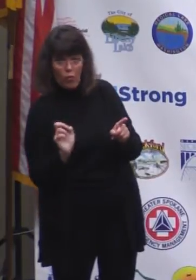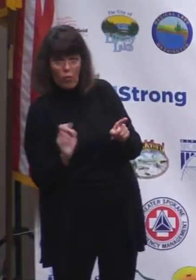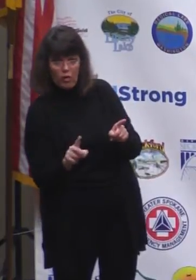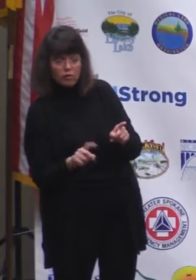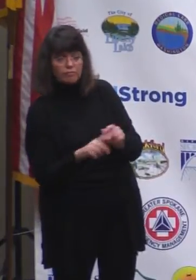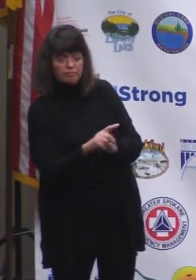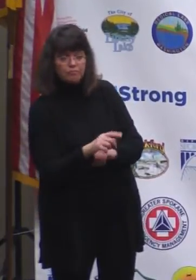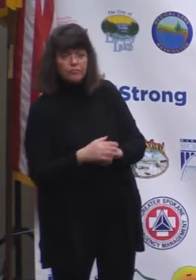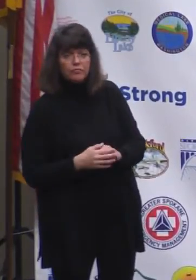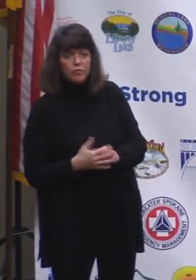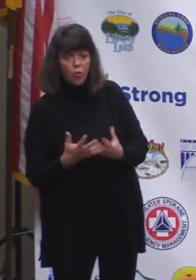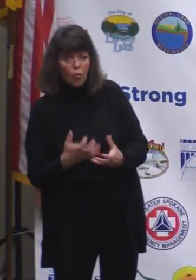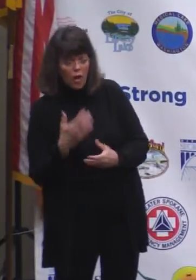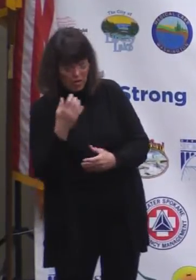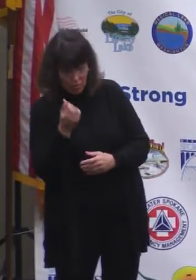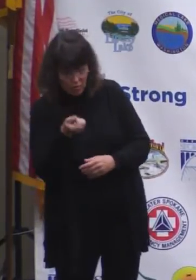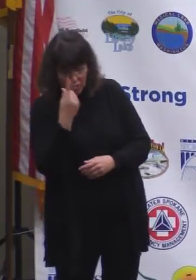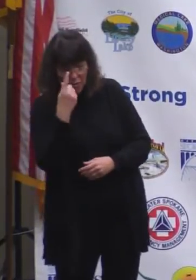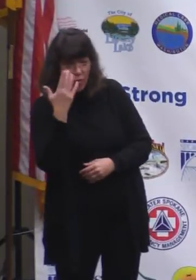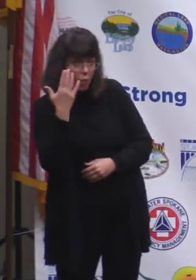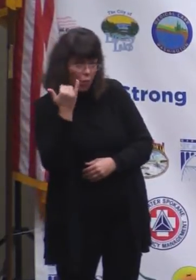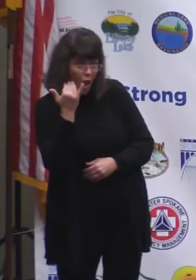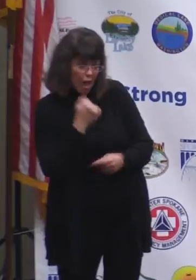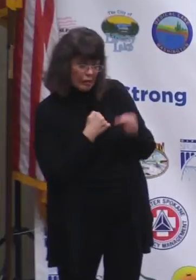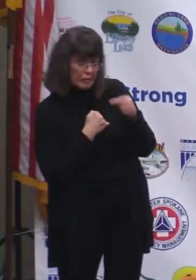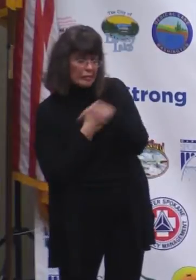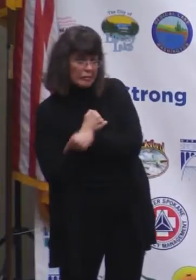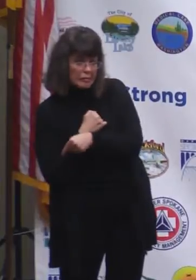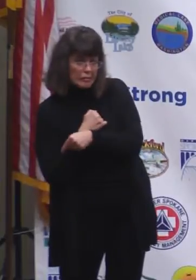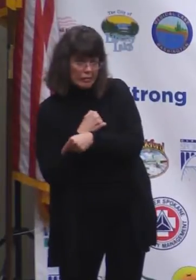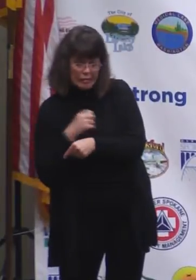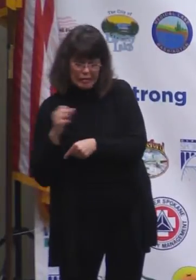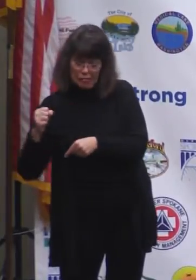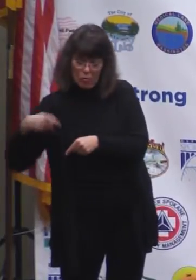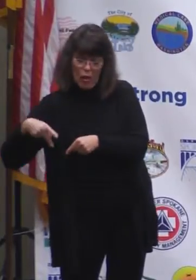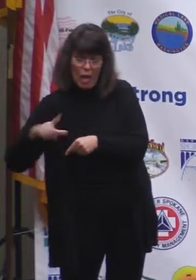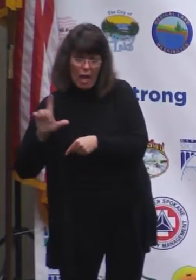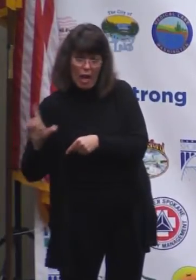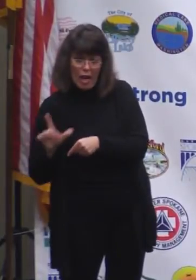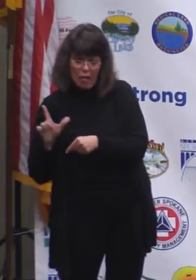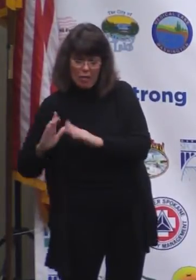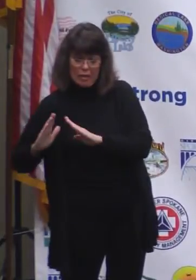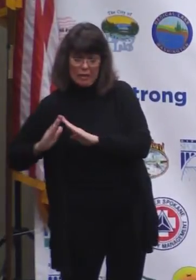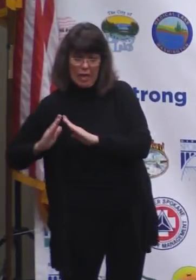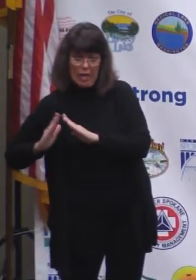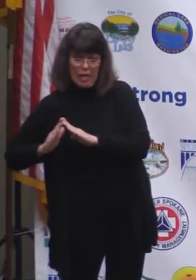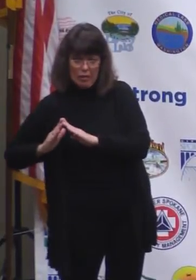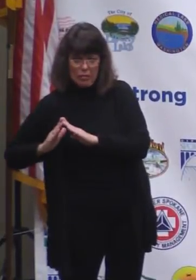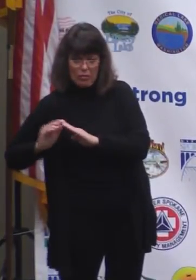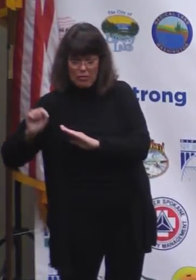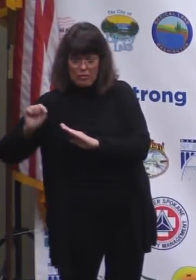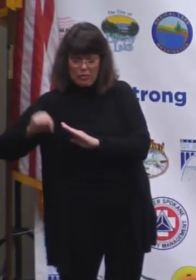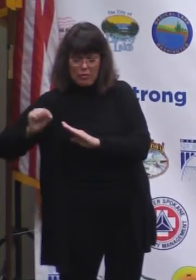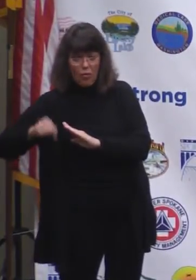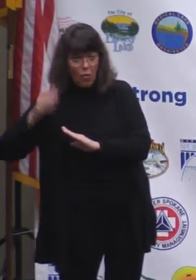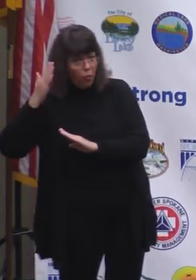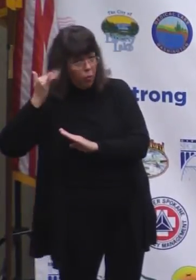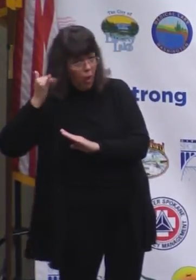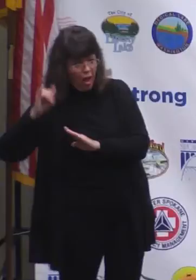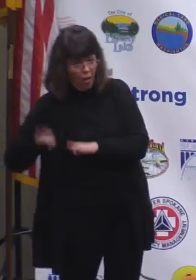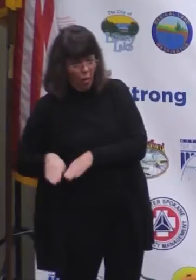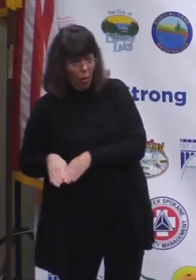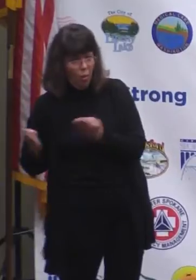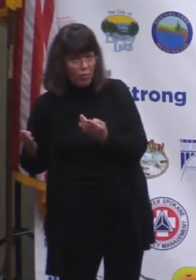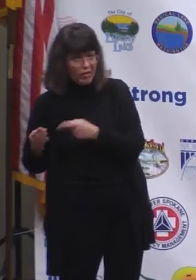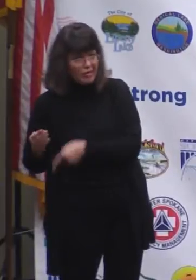asked if you could expand on why the downtown Spokane Library was opened and the purpose behind that. We could